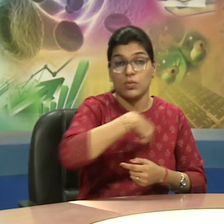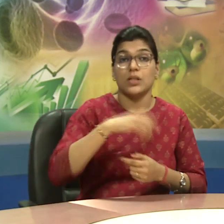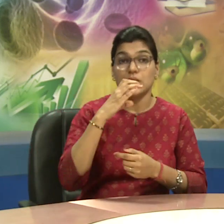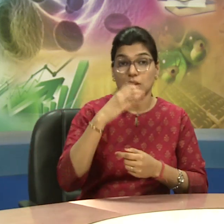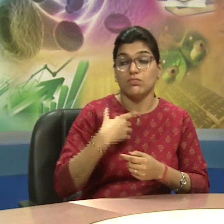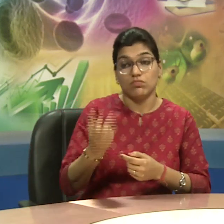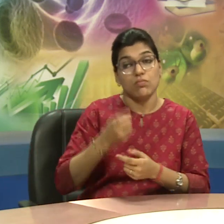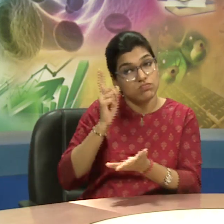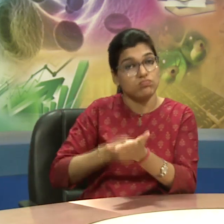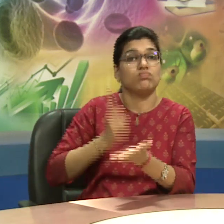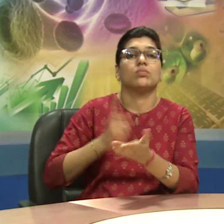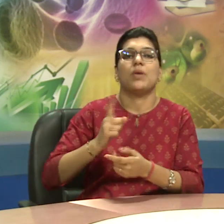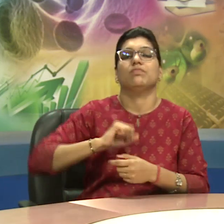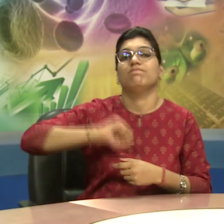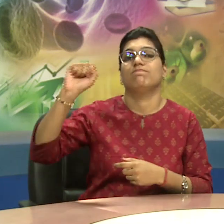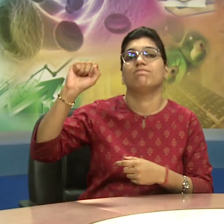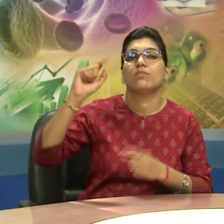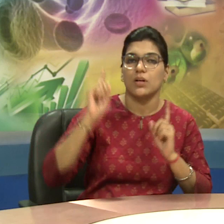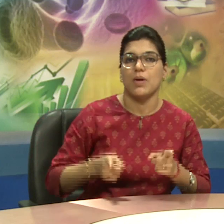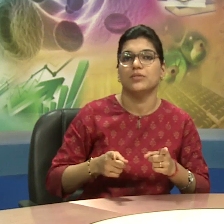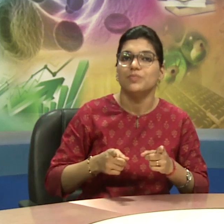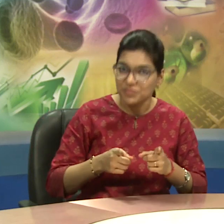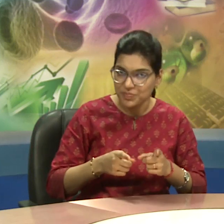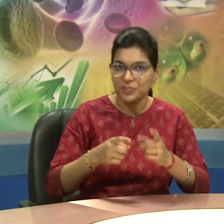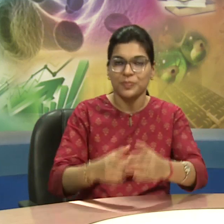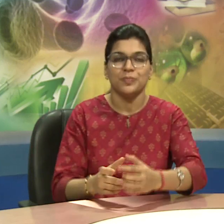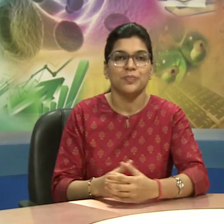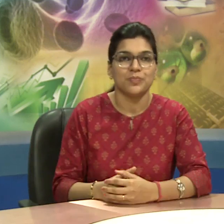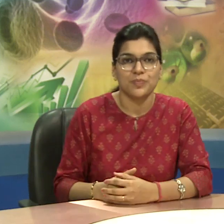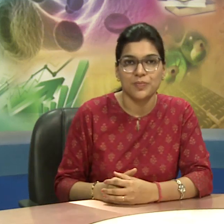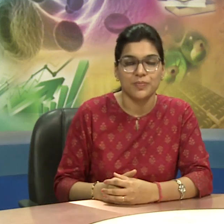providers in relation to consumers.